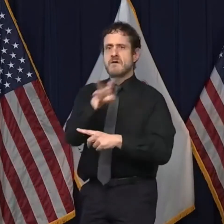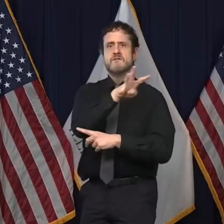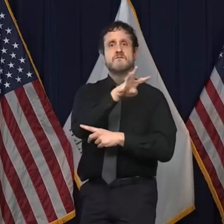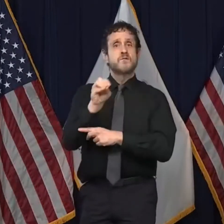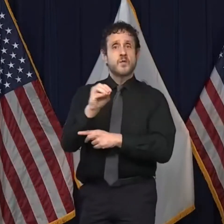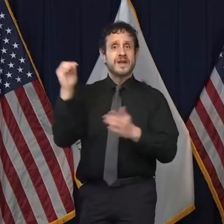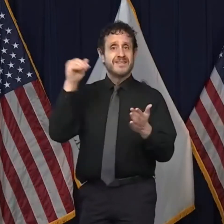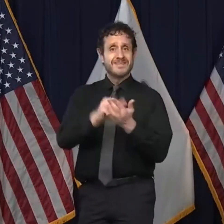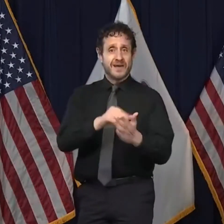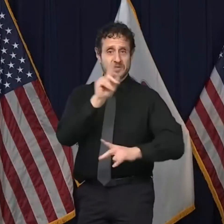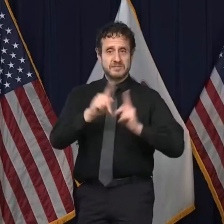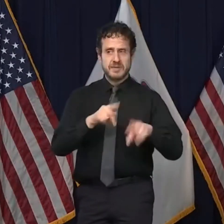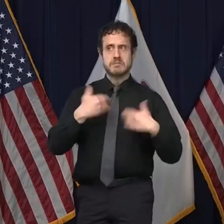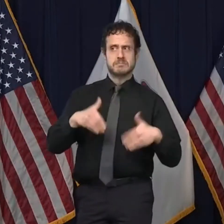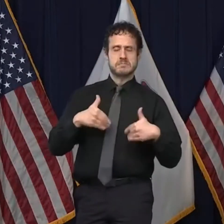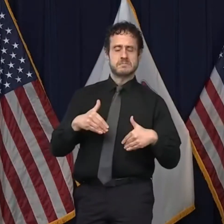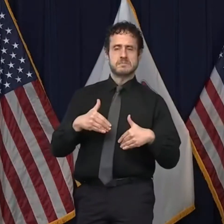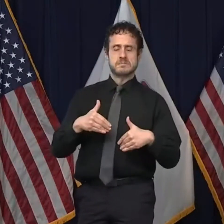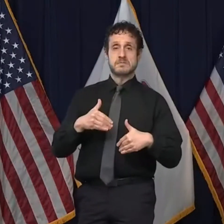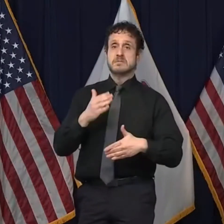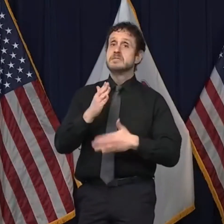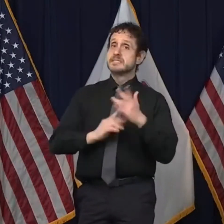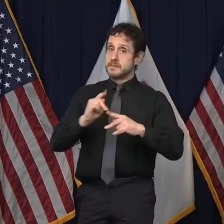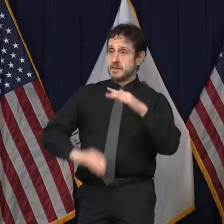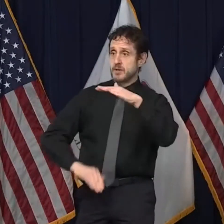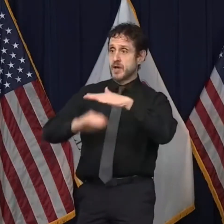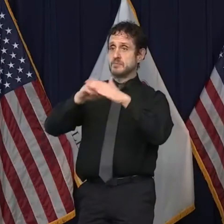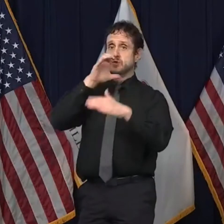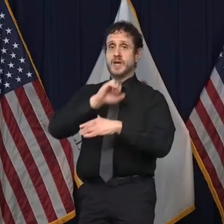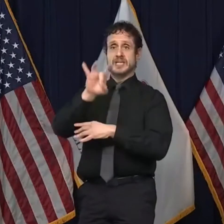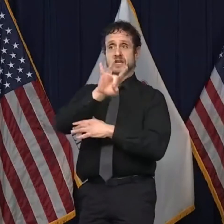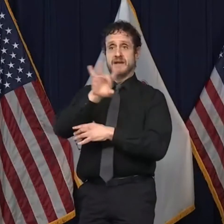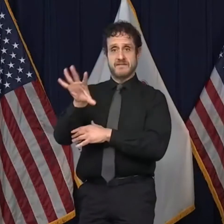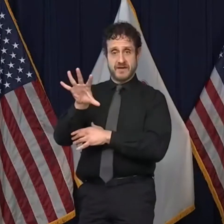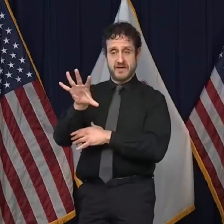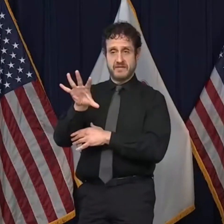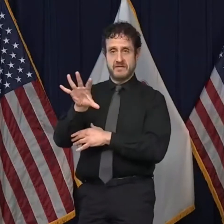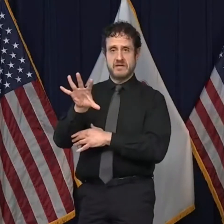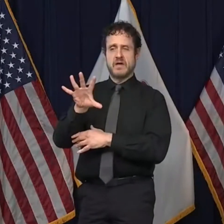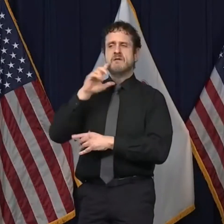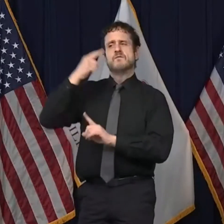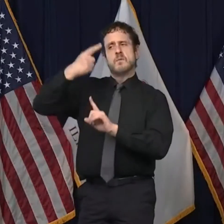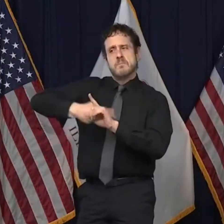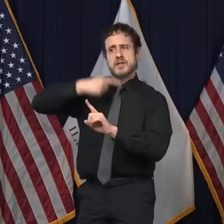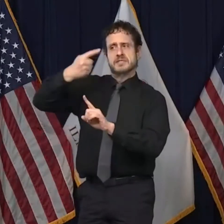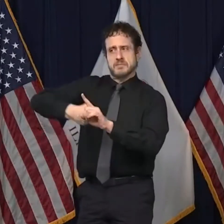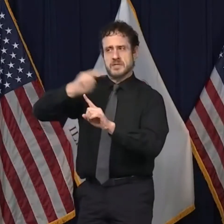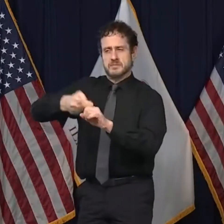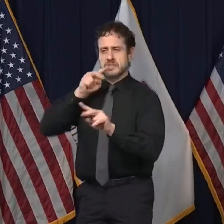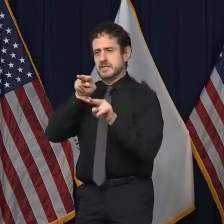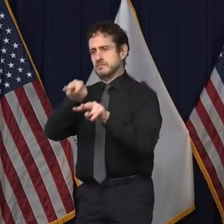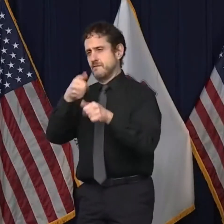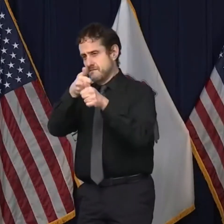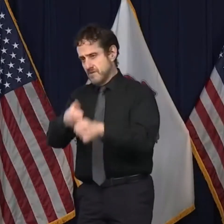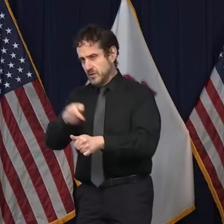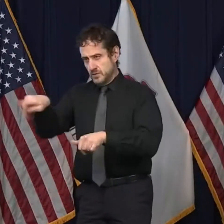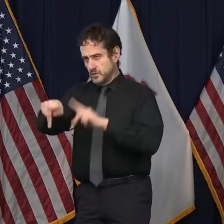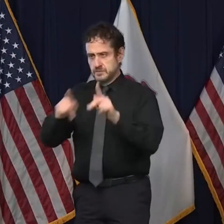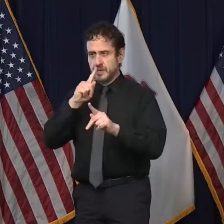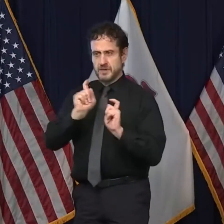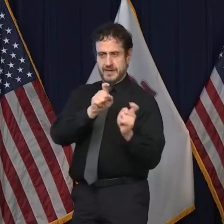people, including those up to age 85, giving us months of data from the final phase